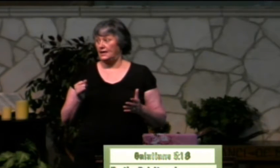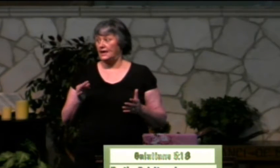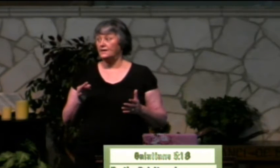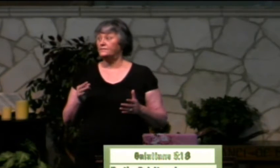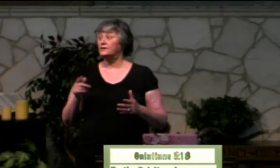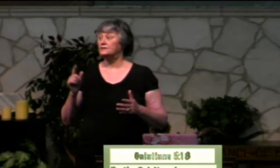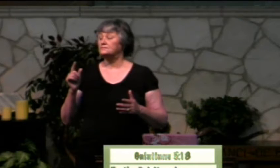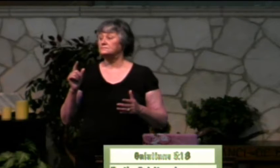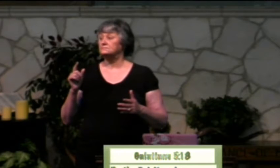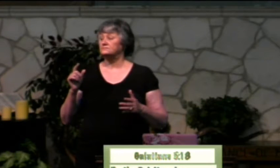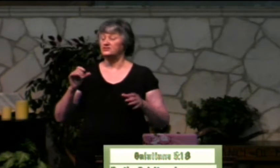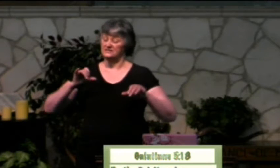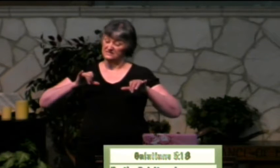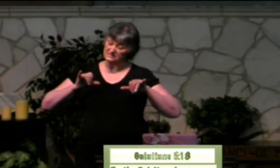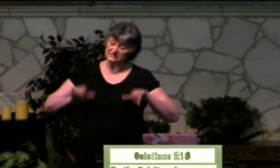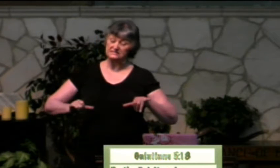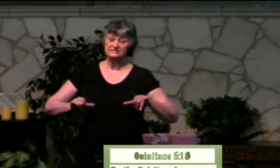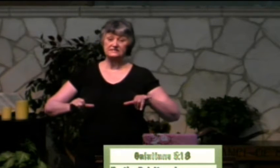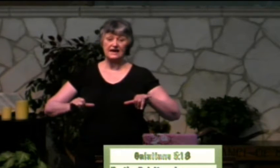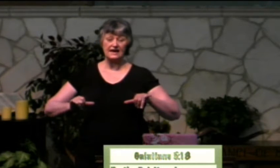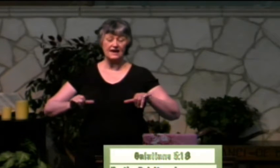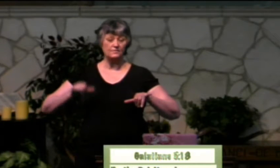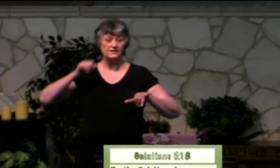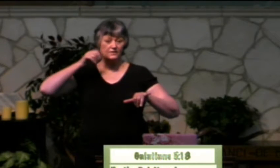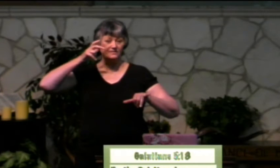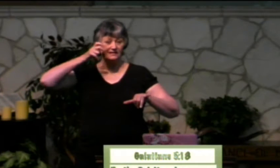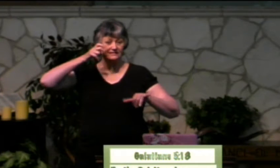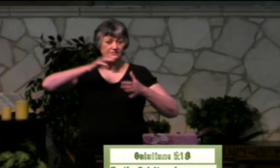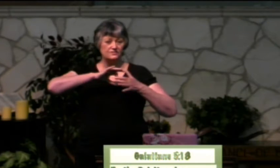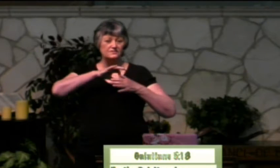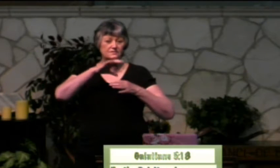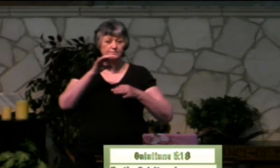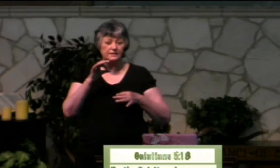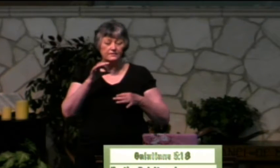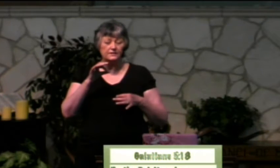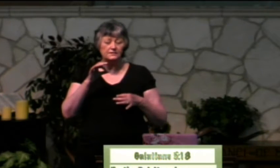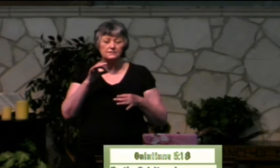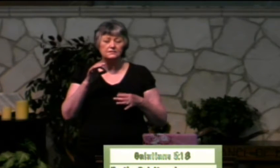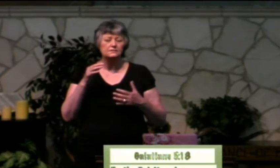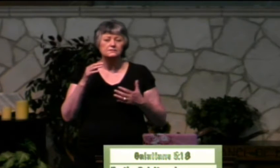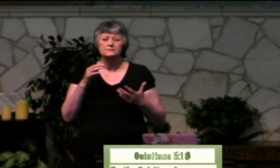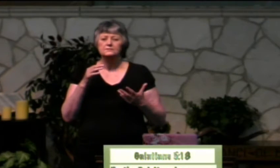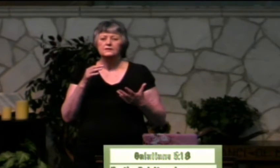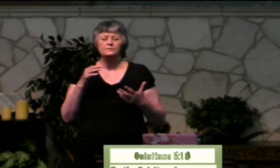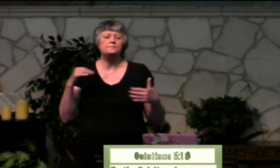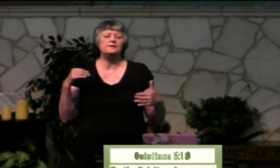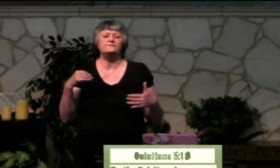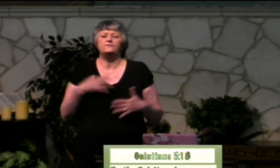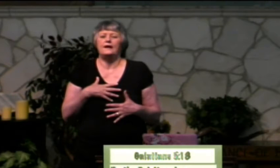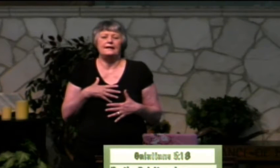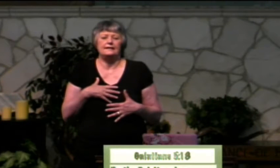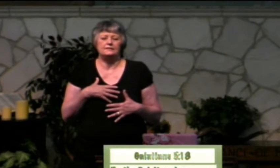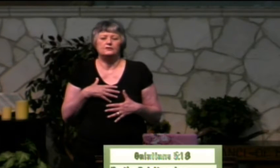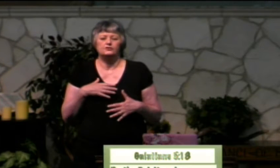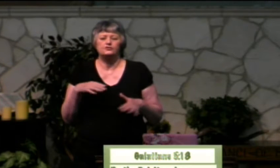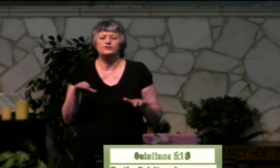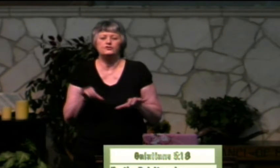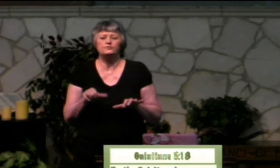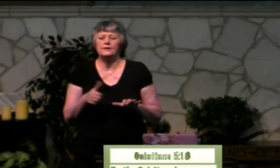if we're just stay and we don't listen to the Spirit, we'll be afraid to do